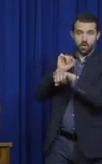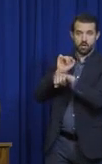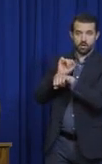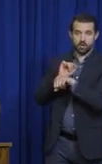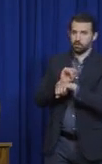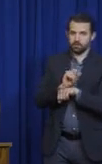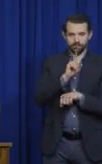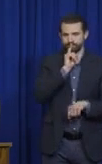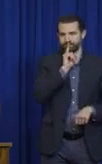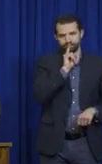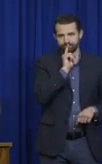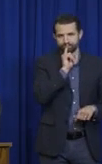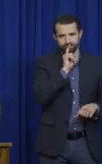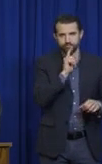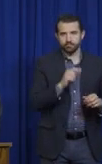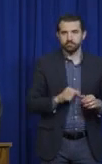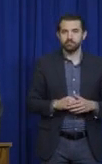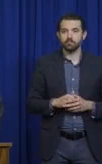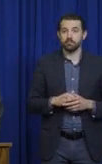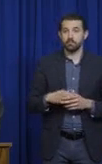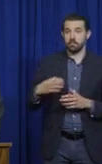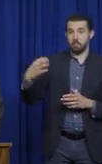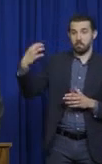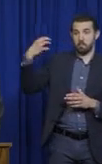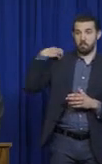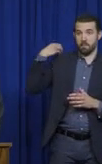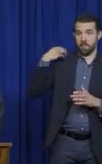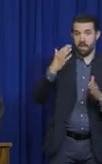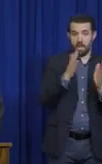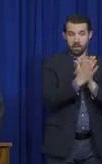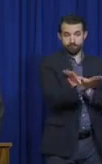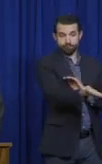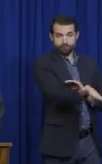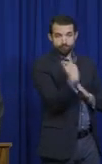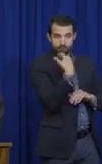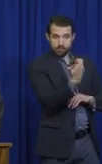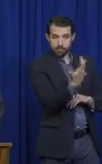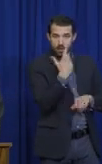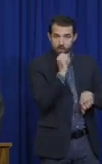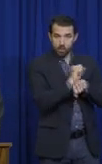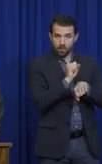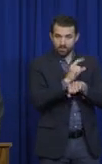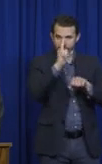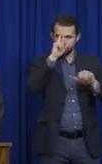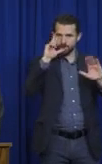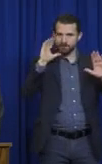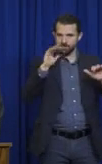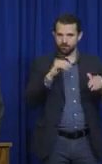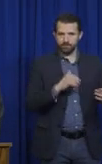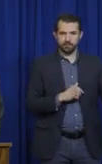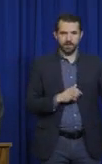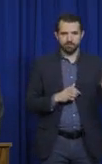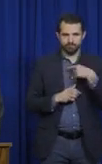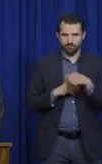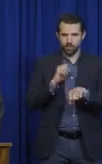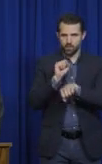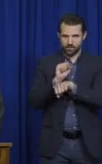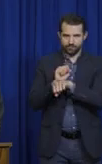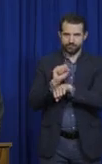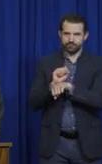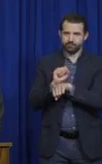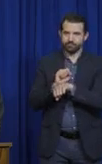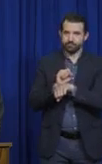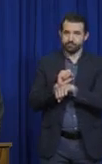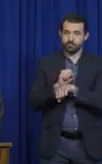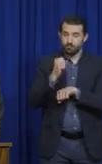calling you back, the expectation is that you will come back. However, if you have, there are a